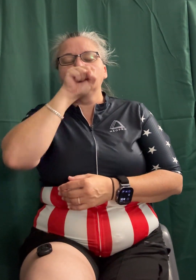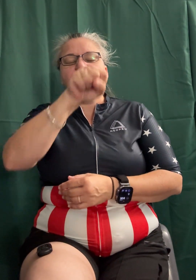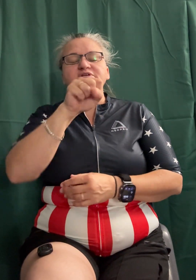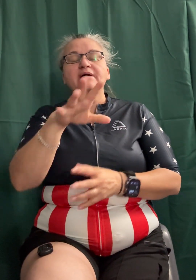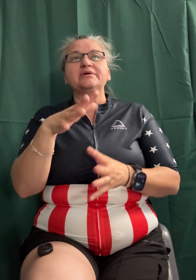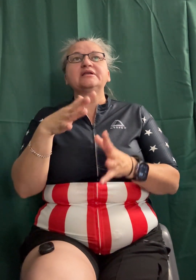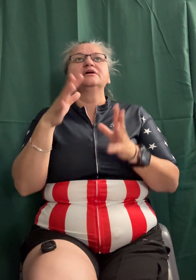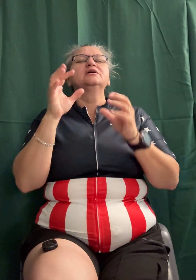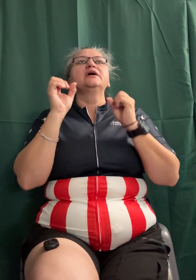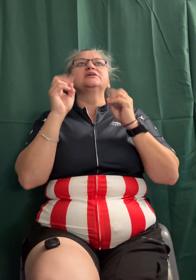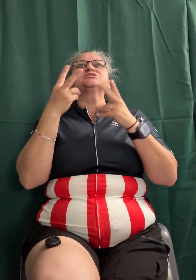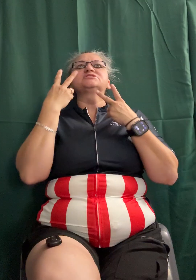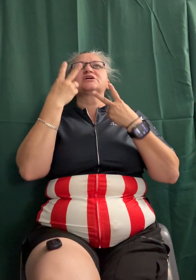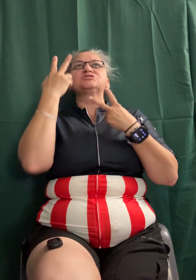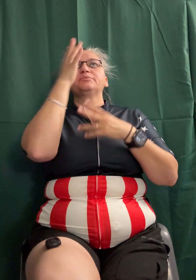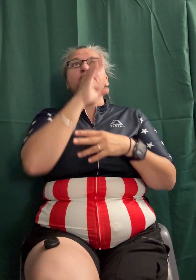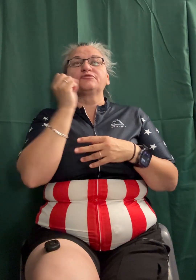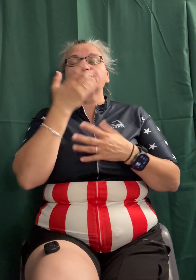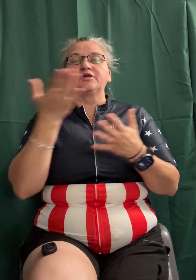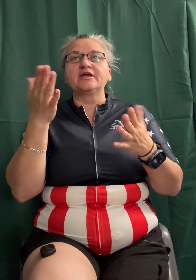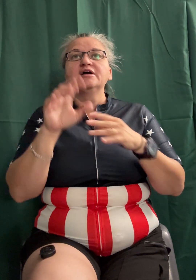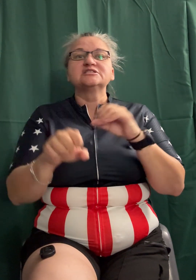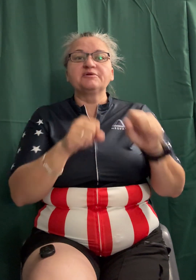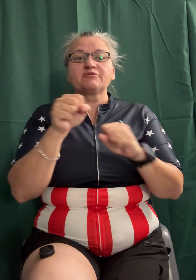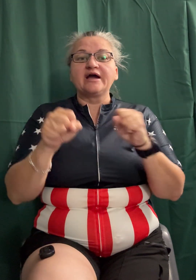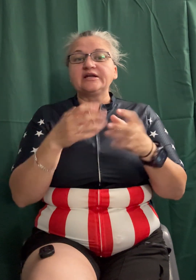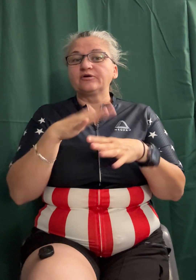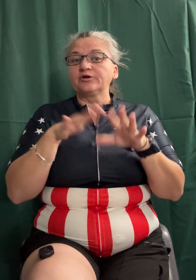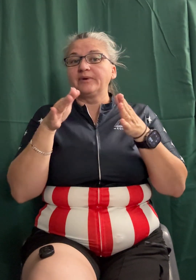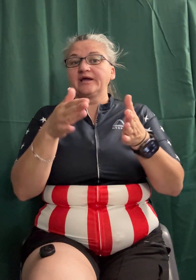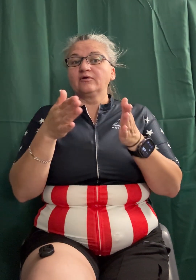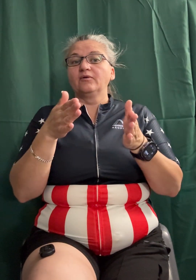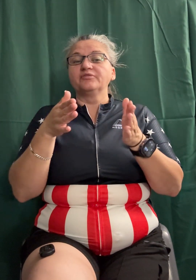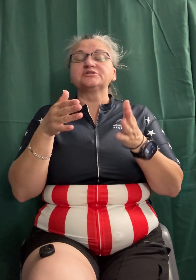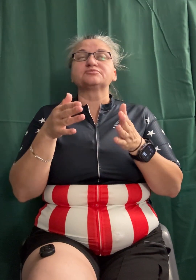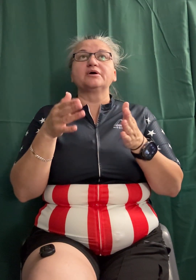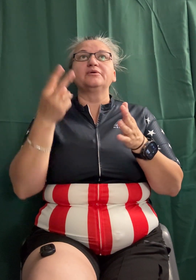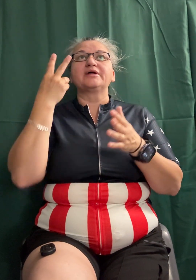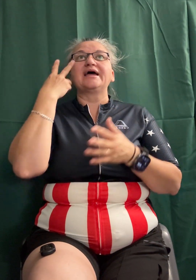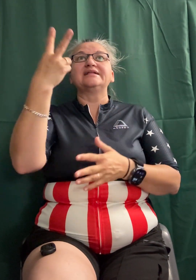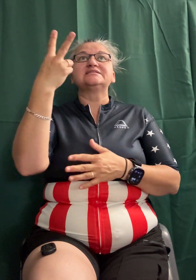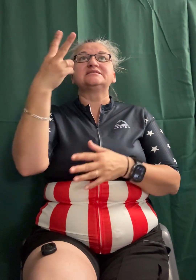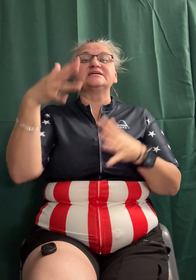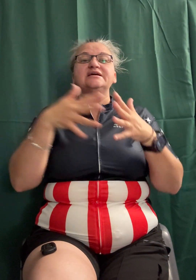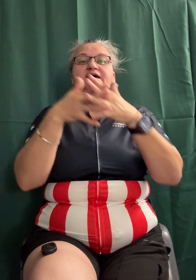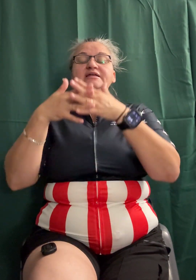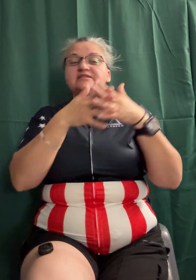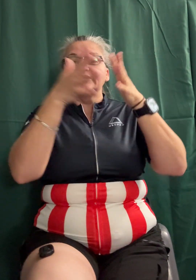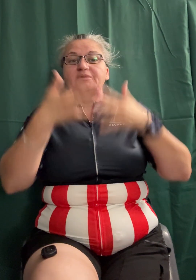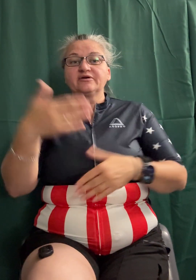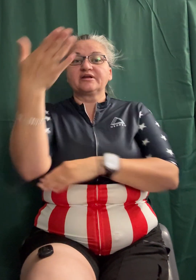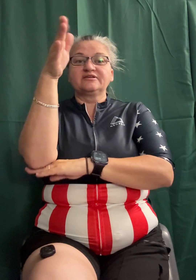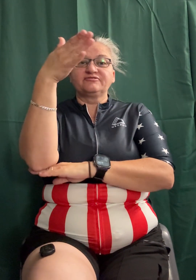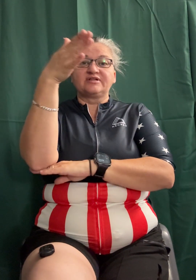loved, it's just such a beautiful thing to be riding on your bike on this road and see the American